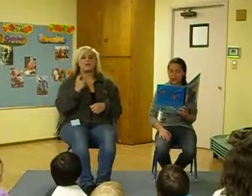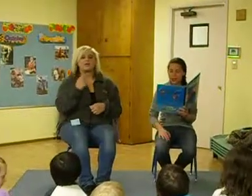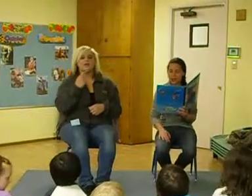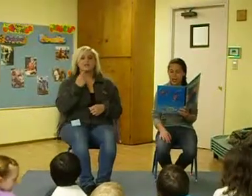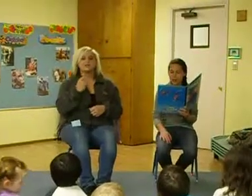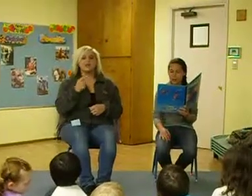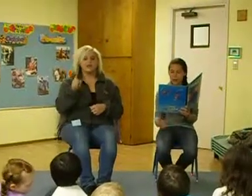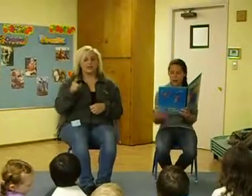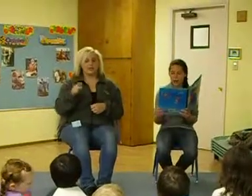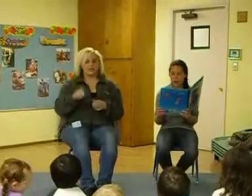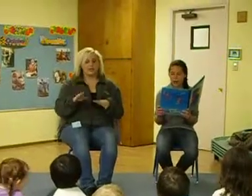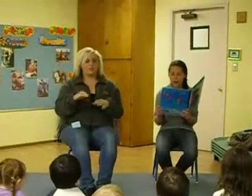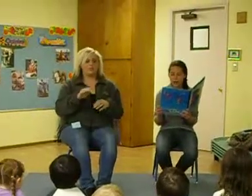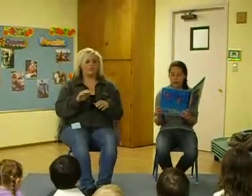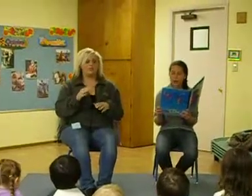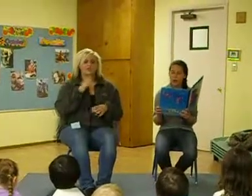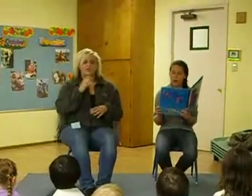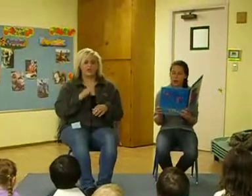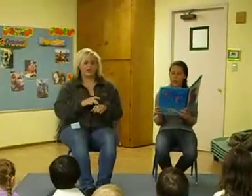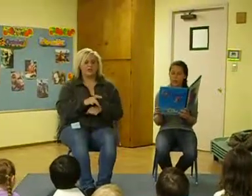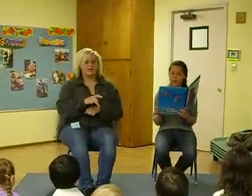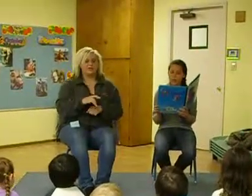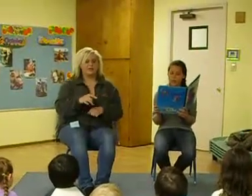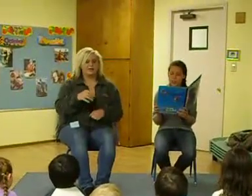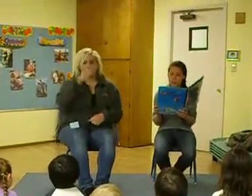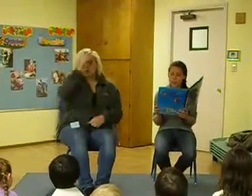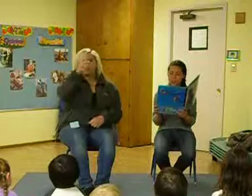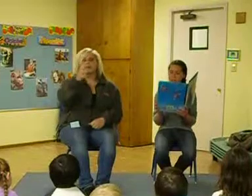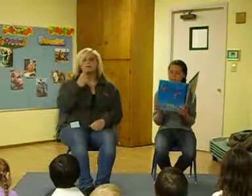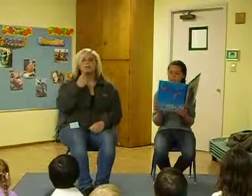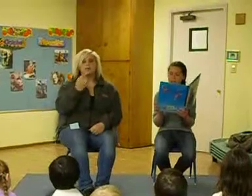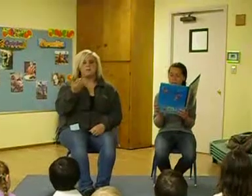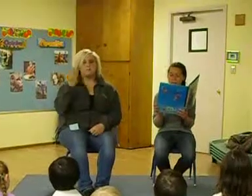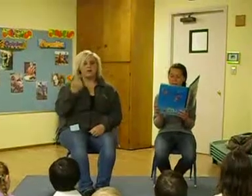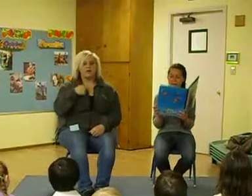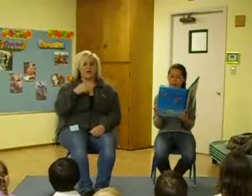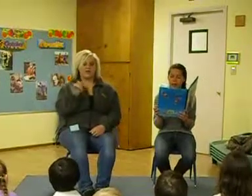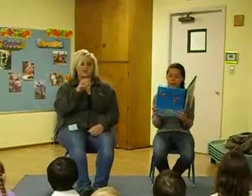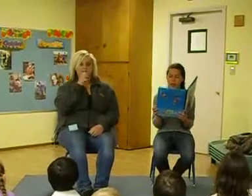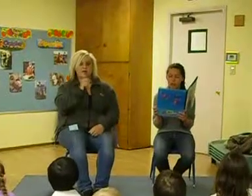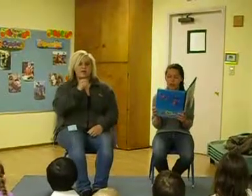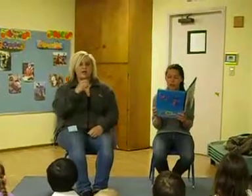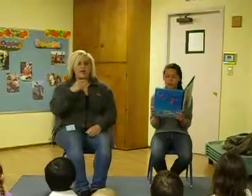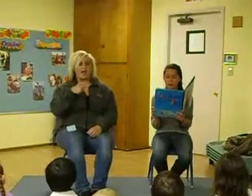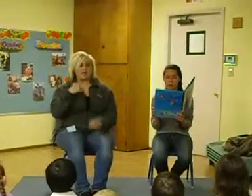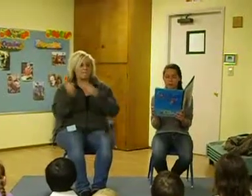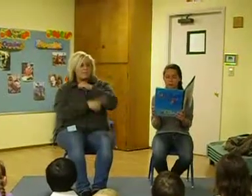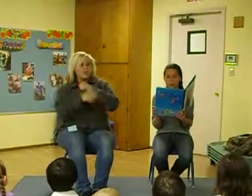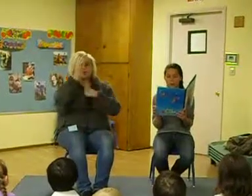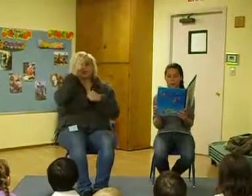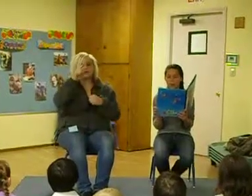can't understand why he doesn't fly. When I was his age, said his granddad, I got into trouble for leaving fingerprints on the ceiling